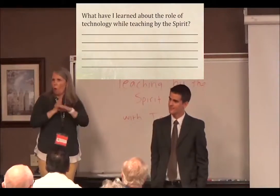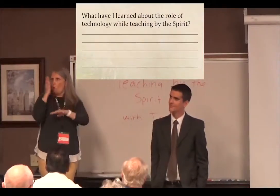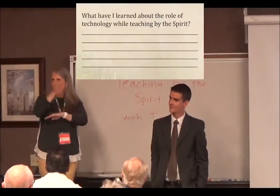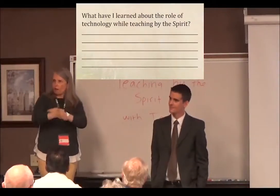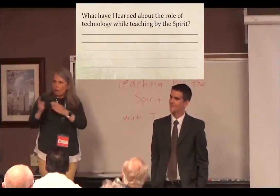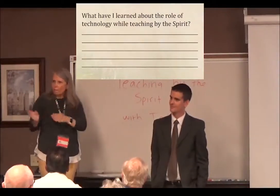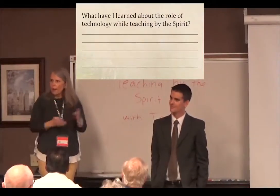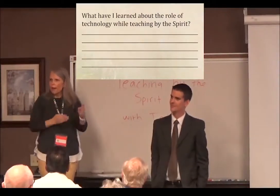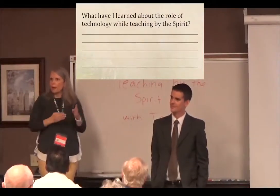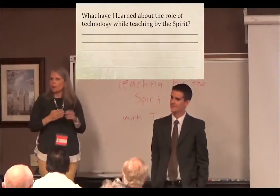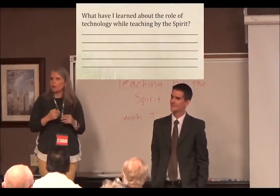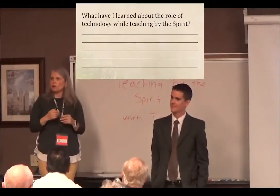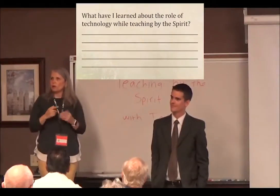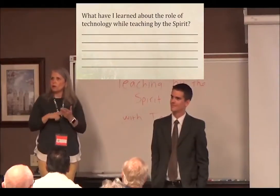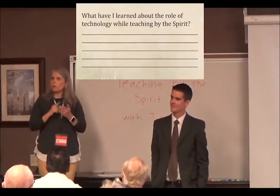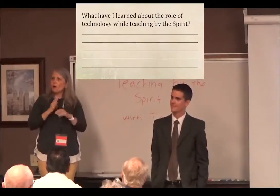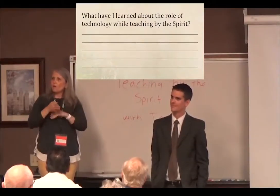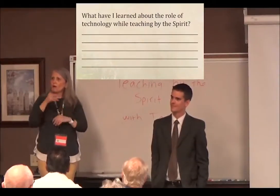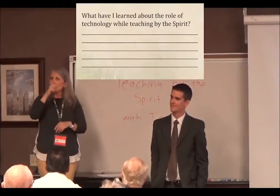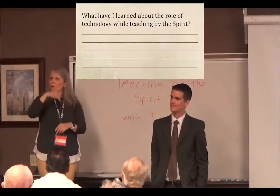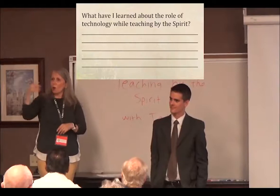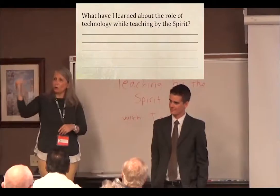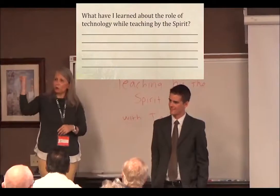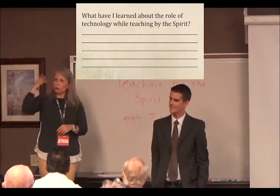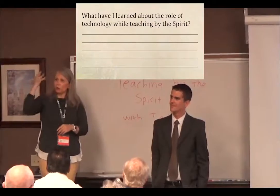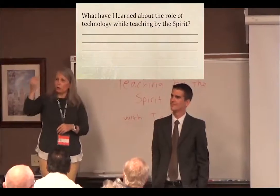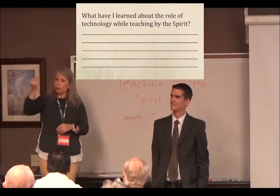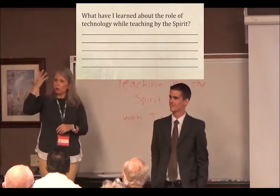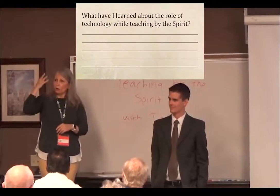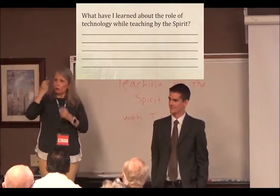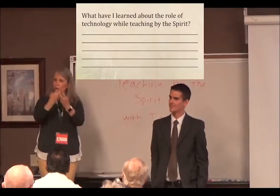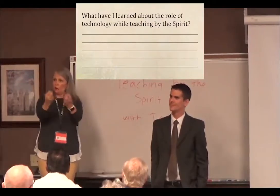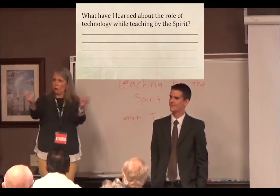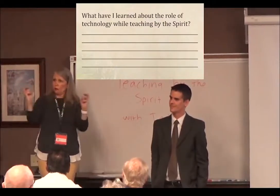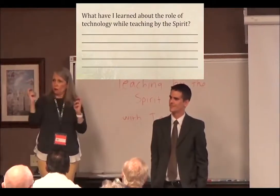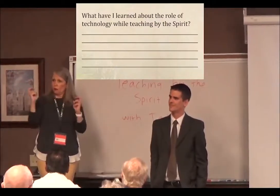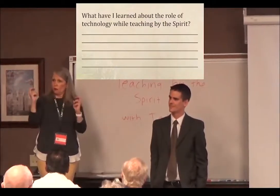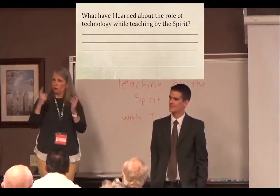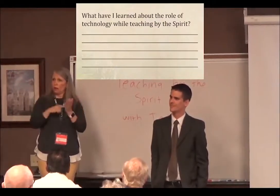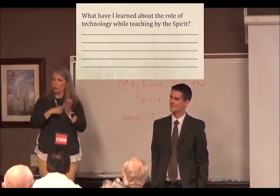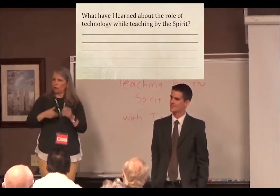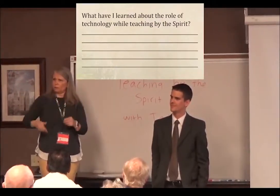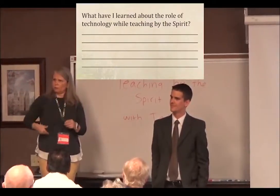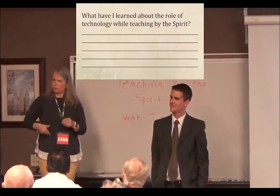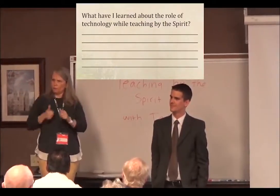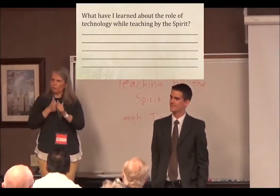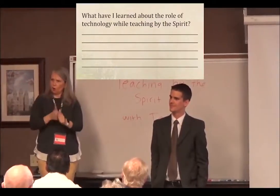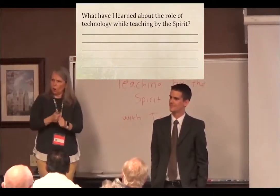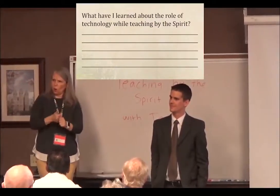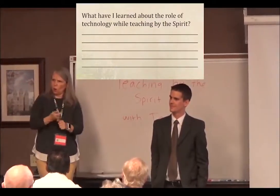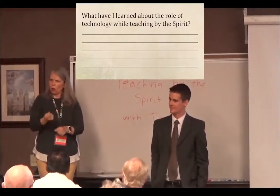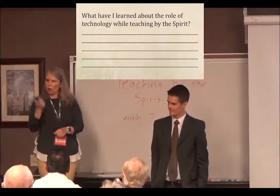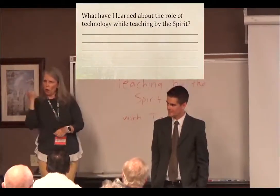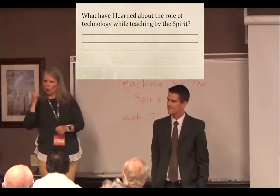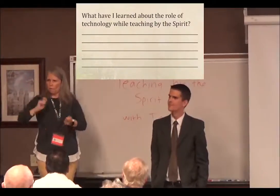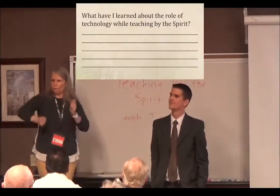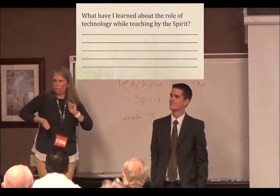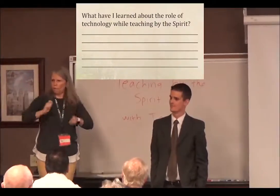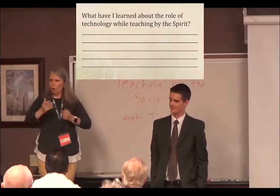sometimes I overplan. Okay, I always overplan my PowerPoint, so that I can follow the Spirit. If